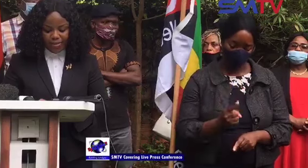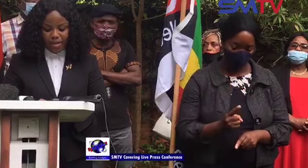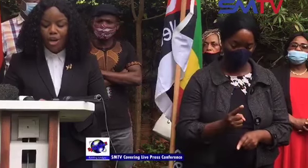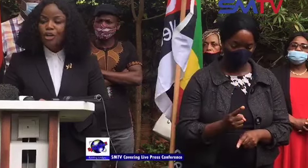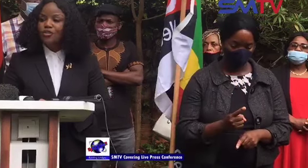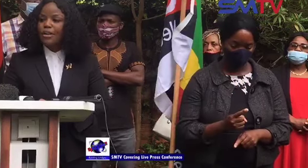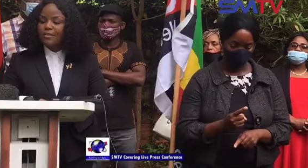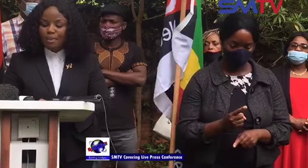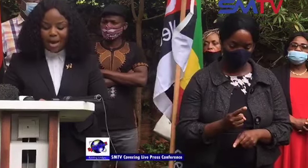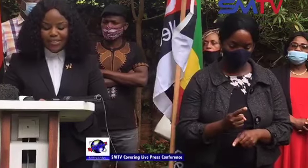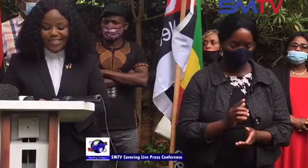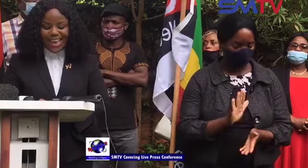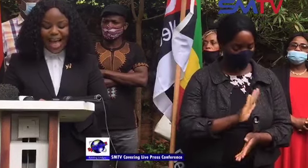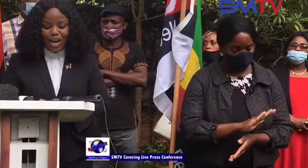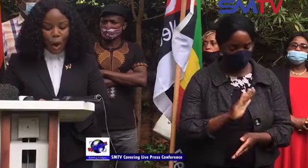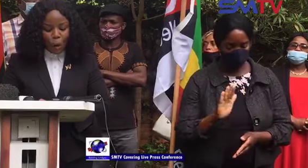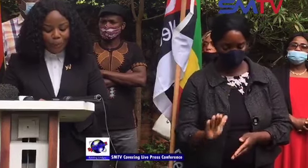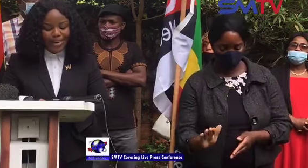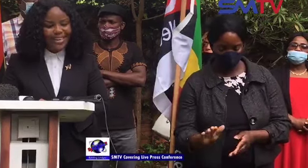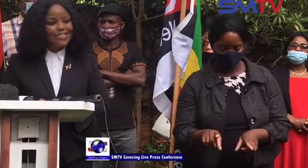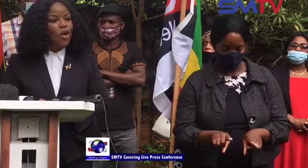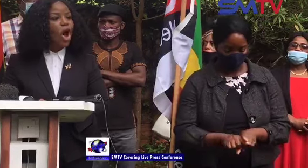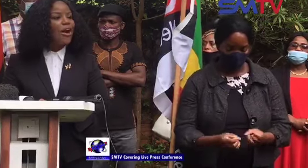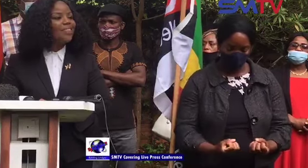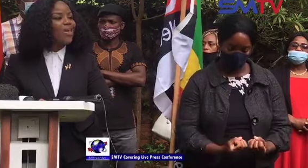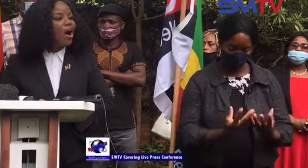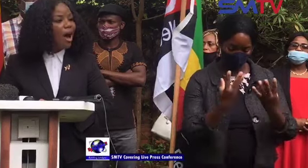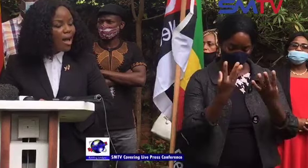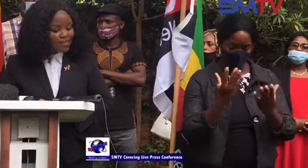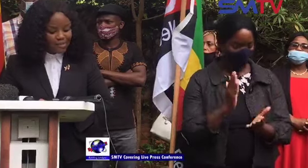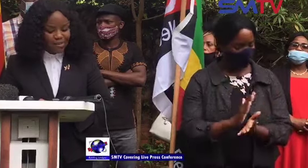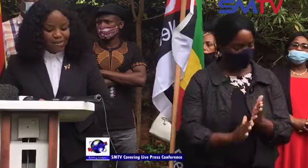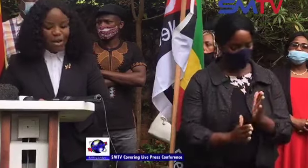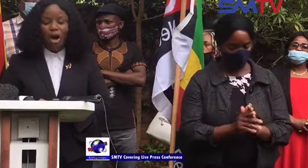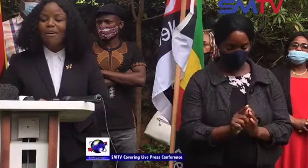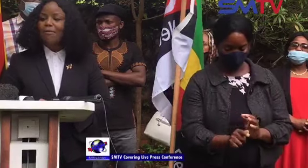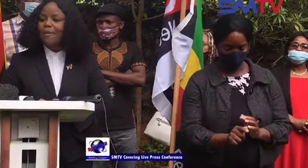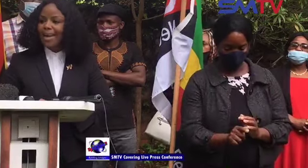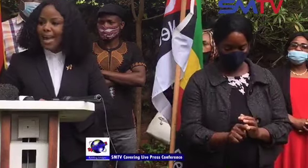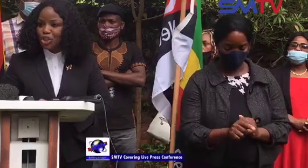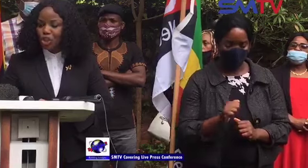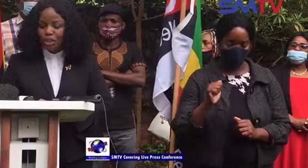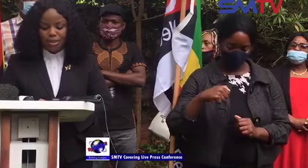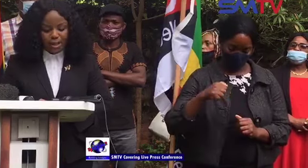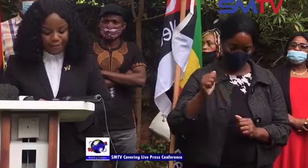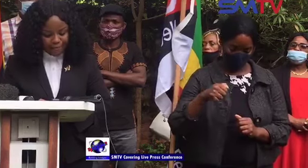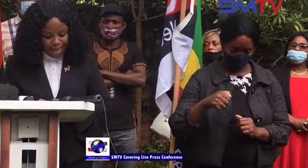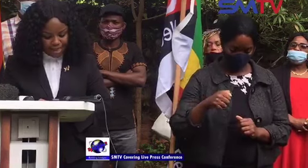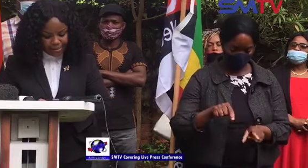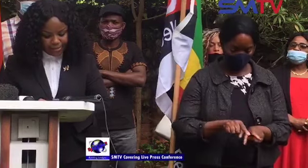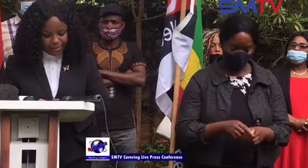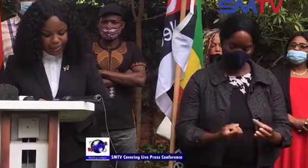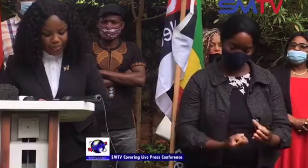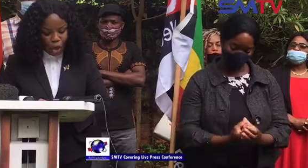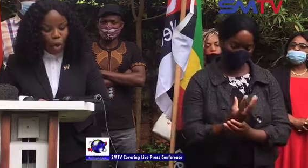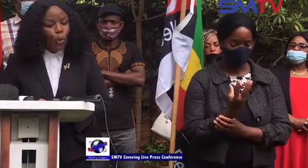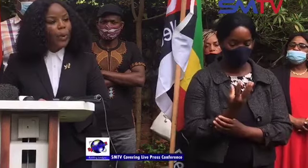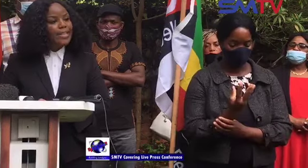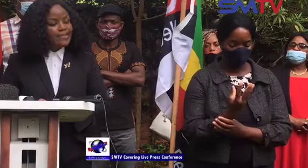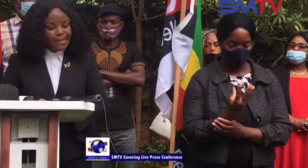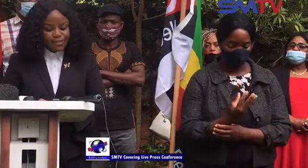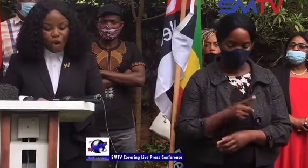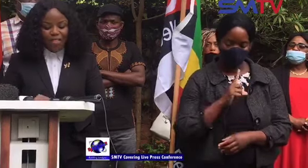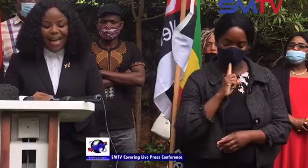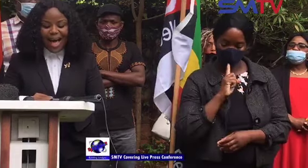waiting, transparency and openness are at the heart of our financial affairs.